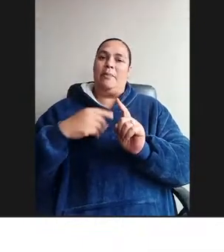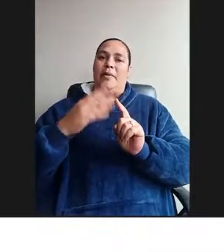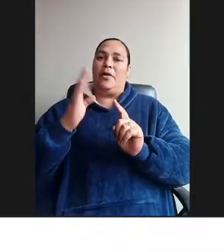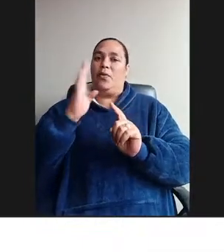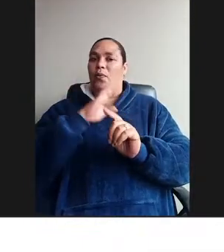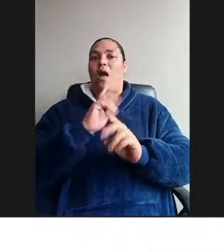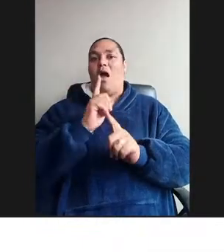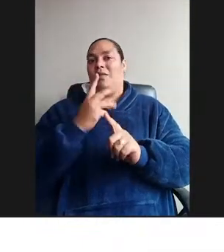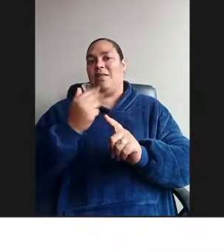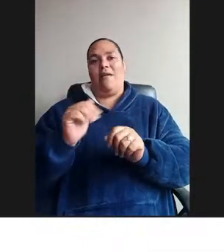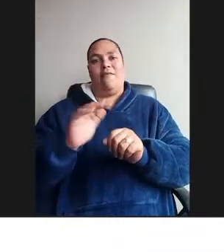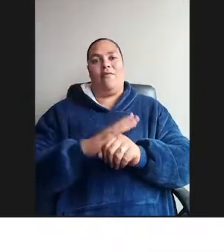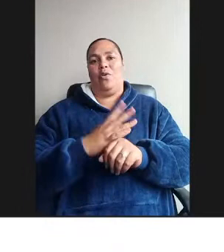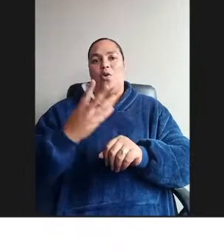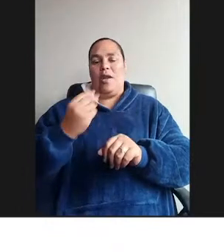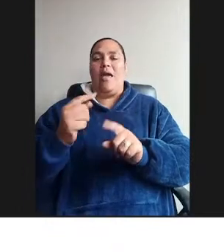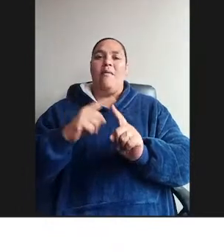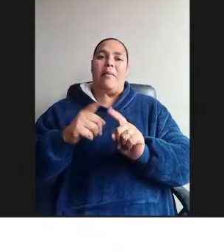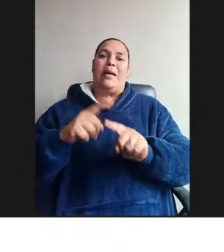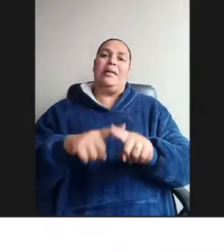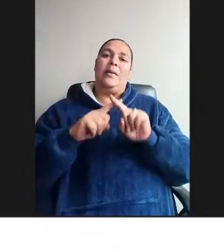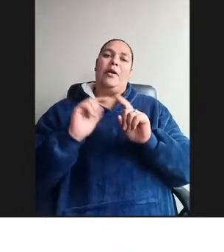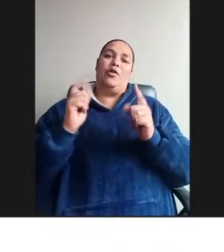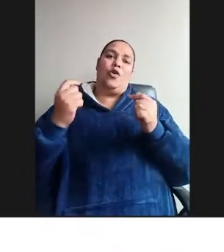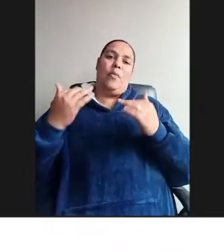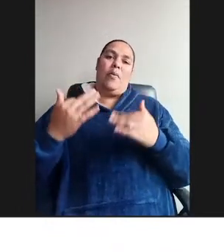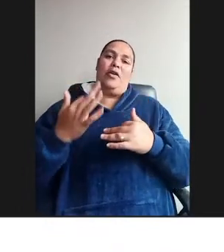it will depend on the budget as we move on.